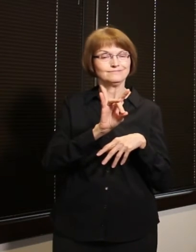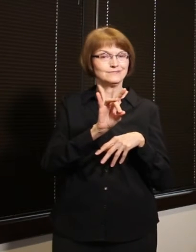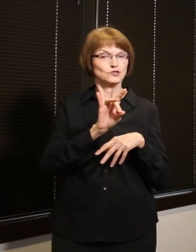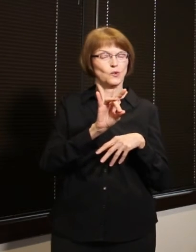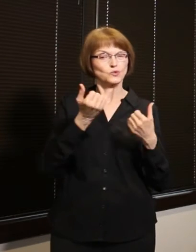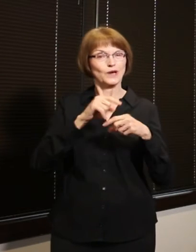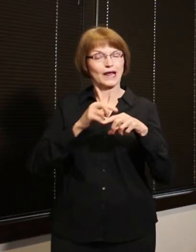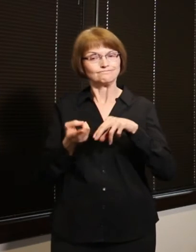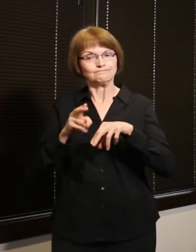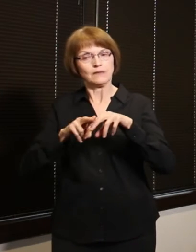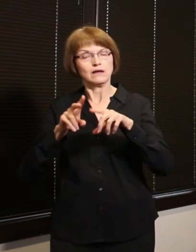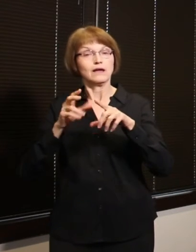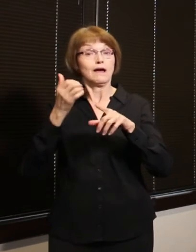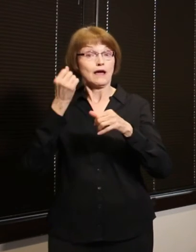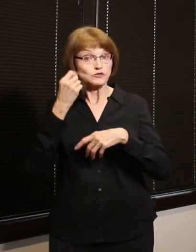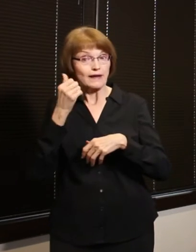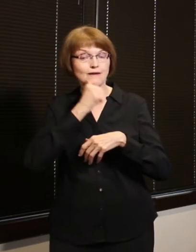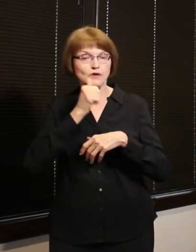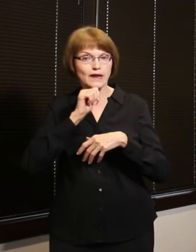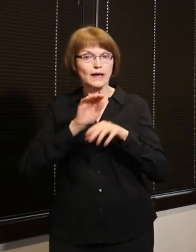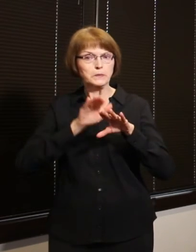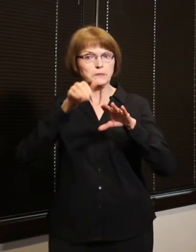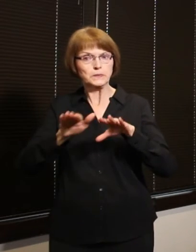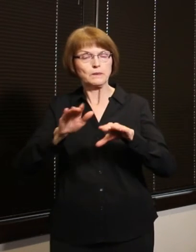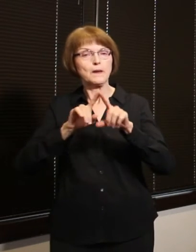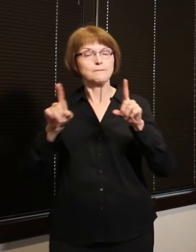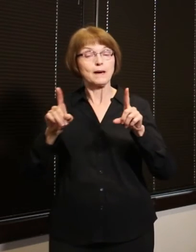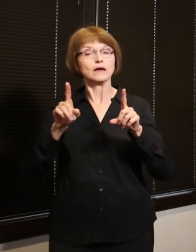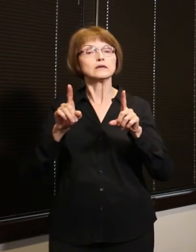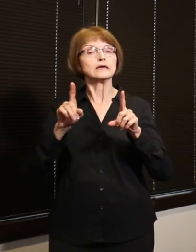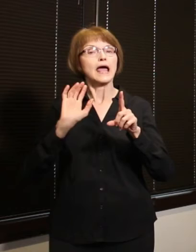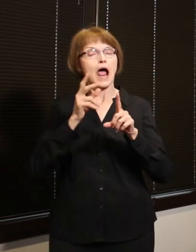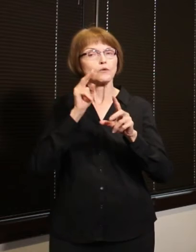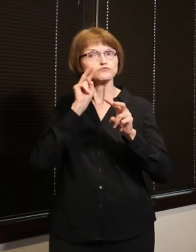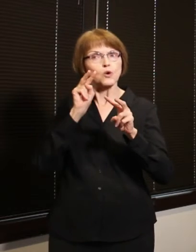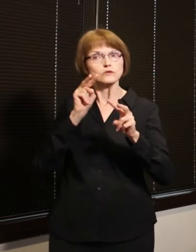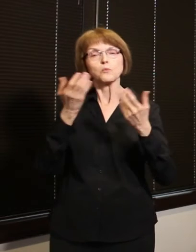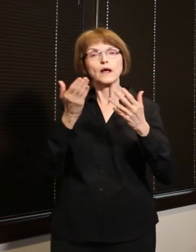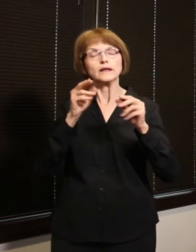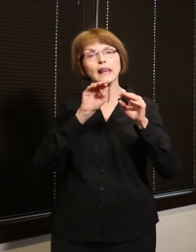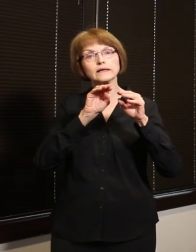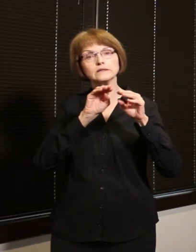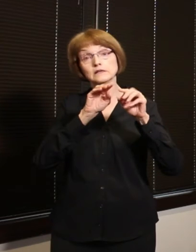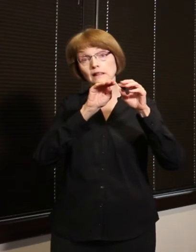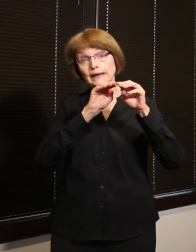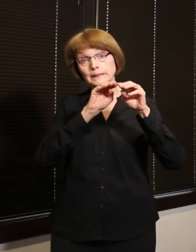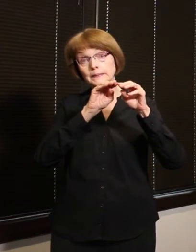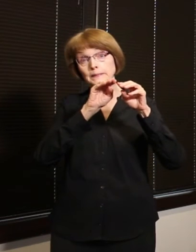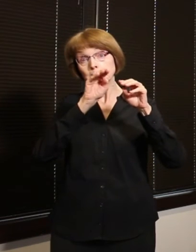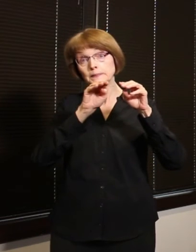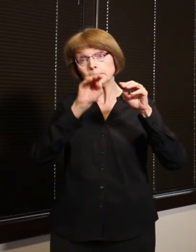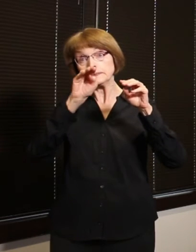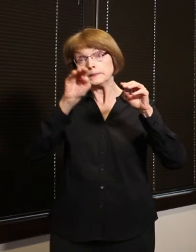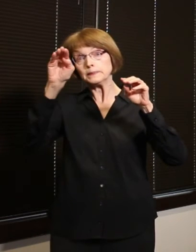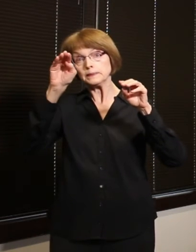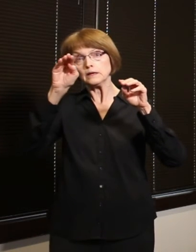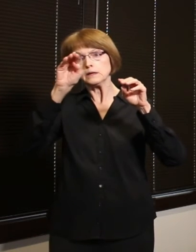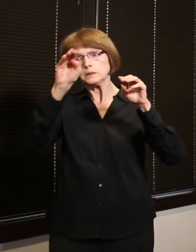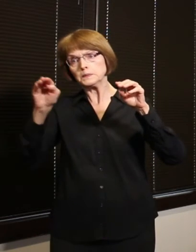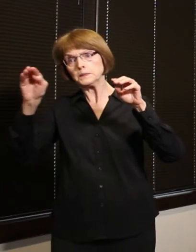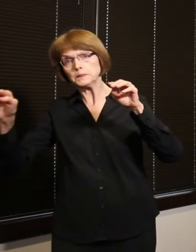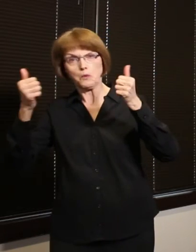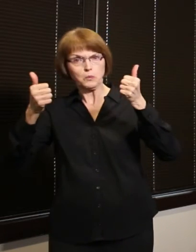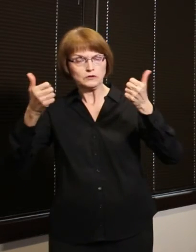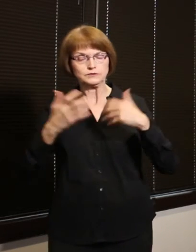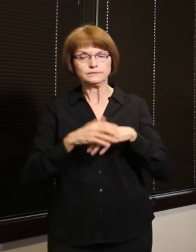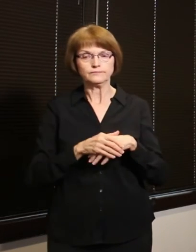keep our eye on the trend over time. And I'll show you an updated chart with some of that trend data here in just a second. And